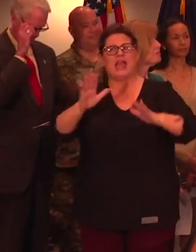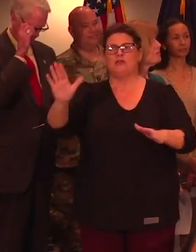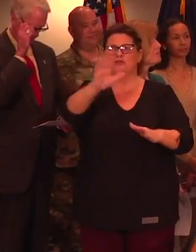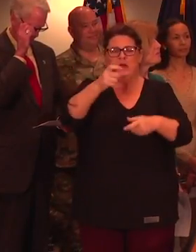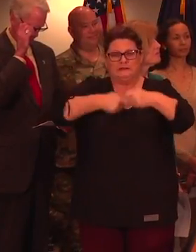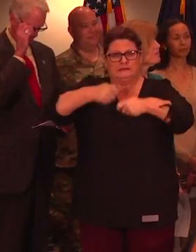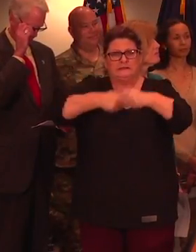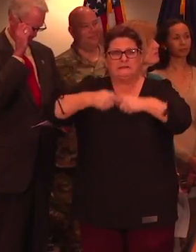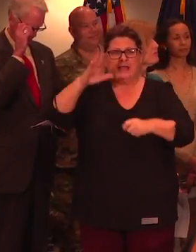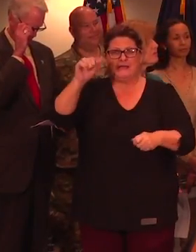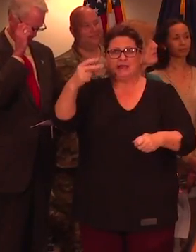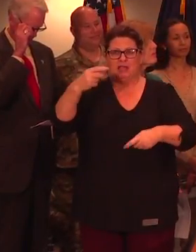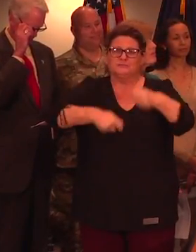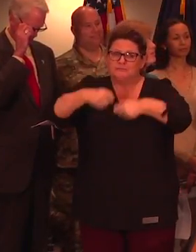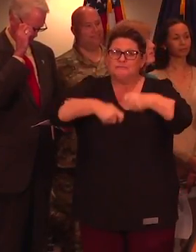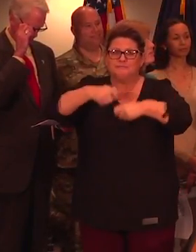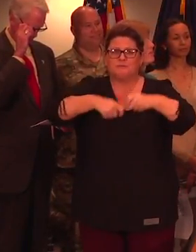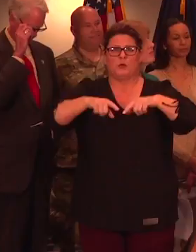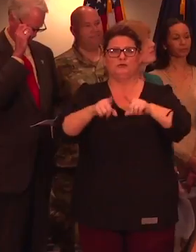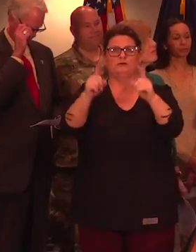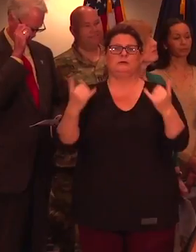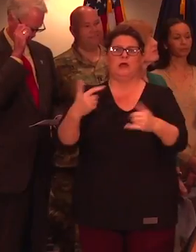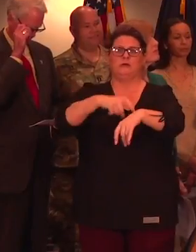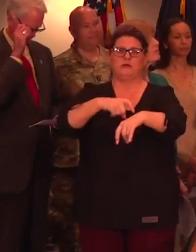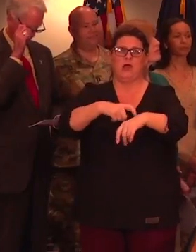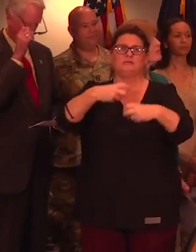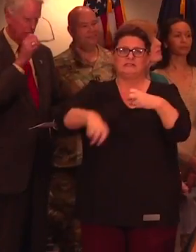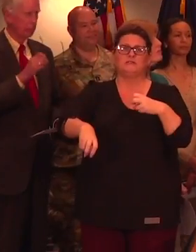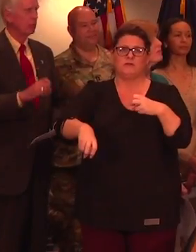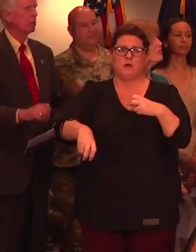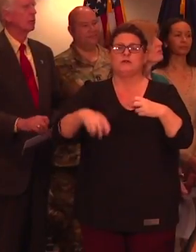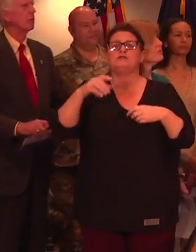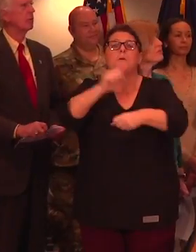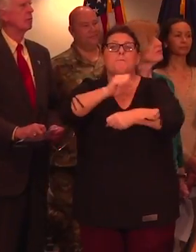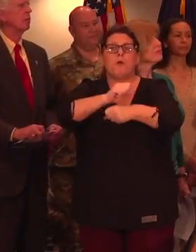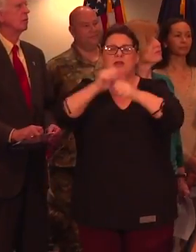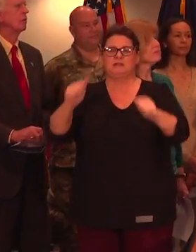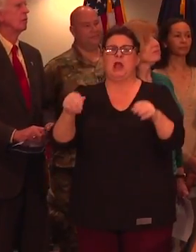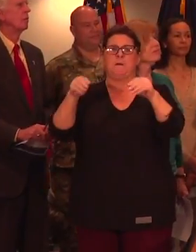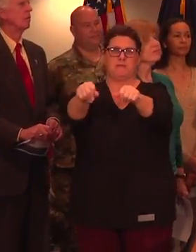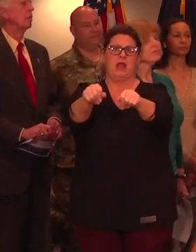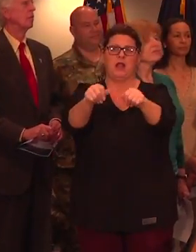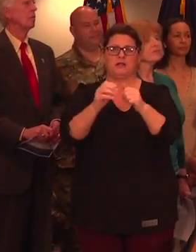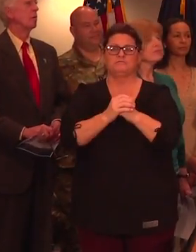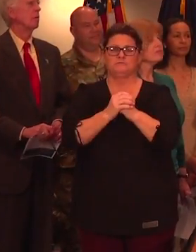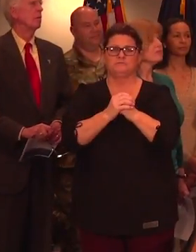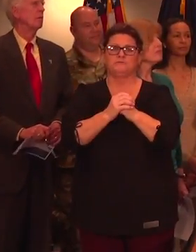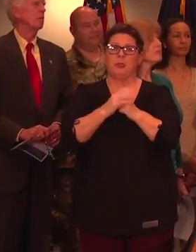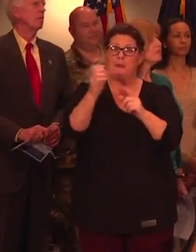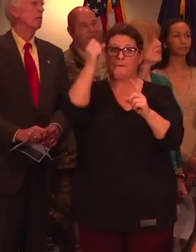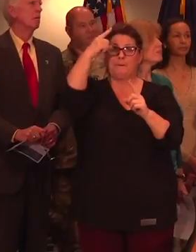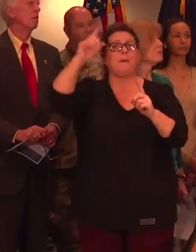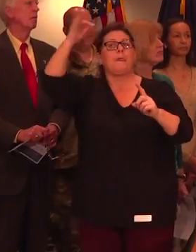flow during this crisis in order that they may be able to pay their employees. Now, those rules are a little bit different